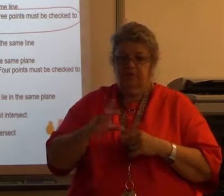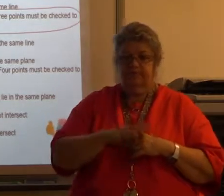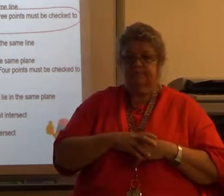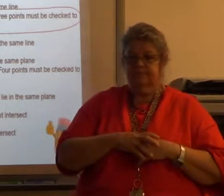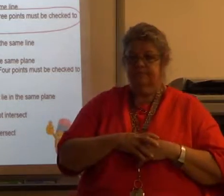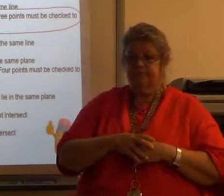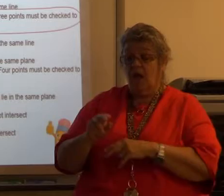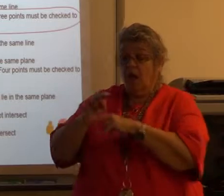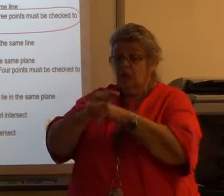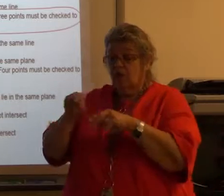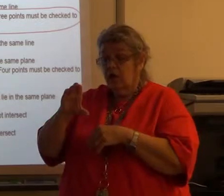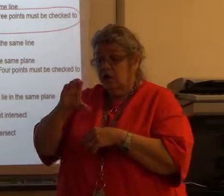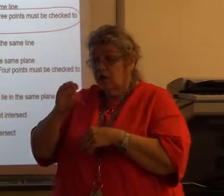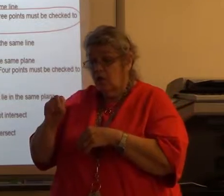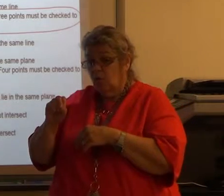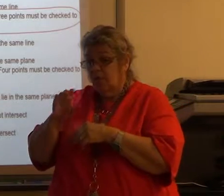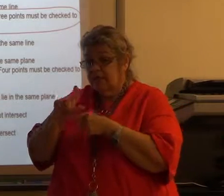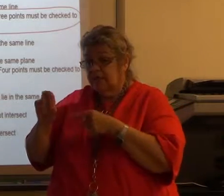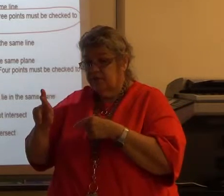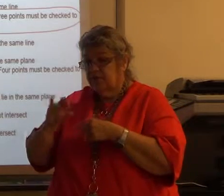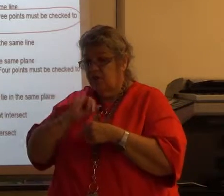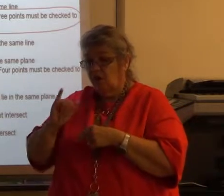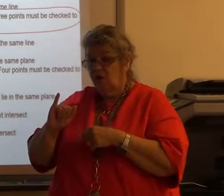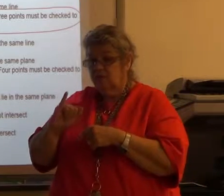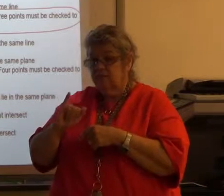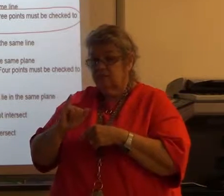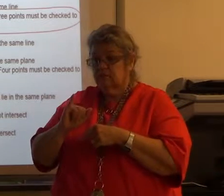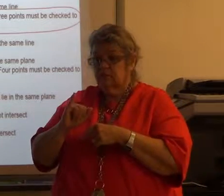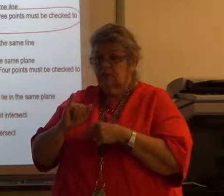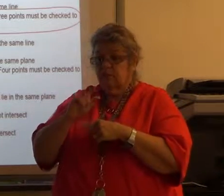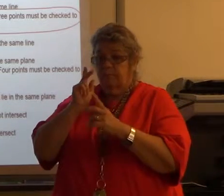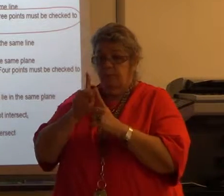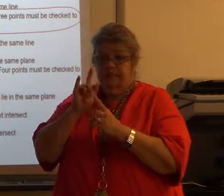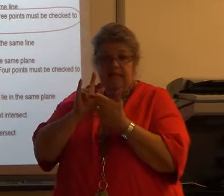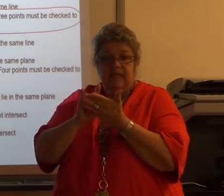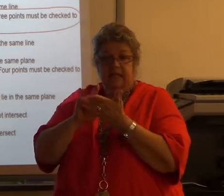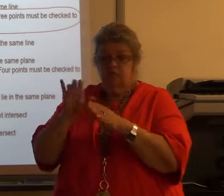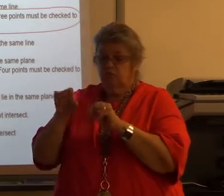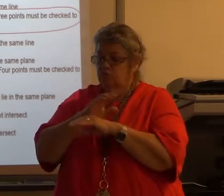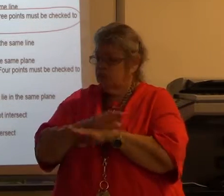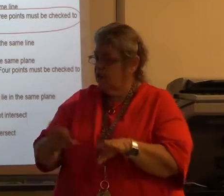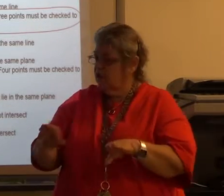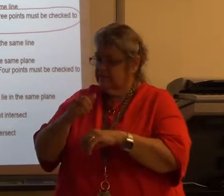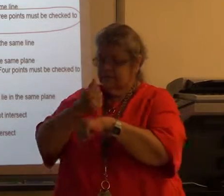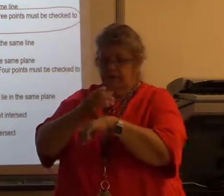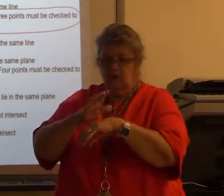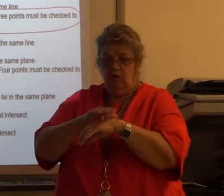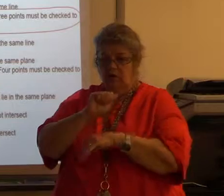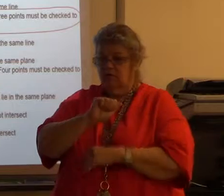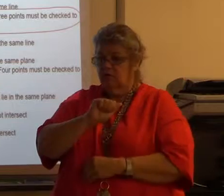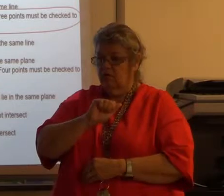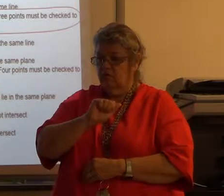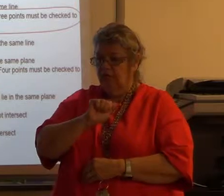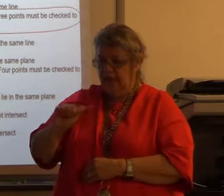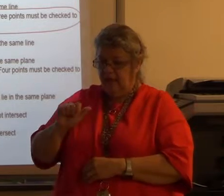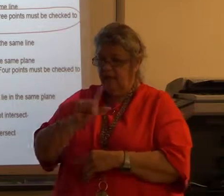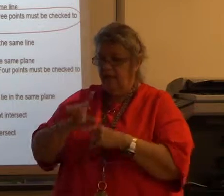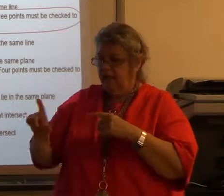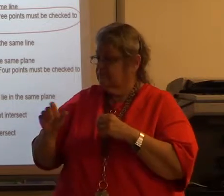Non-collinear is a set of points that do not all lie on the same line. Coplanar is a set of points or lines that all lie